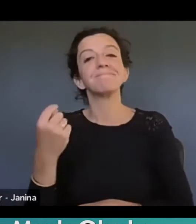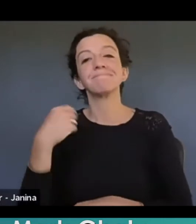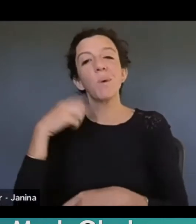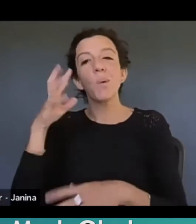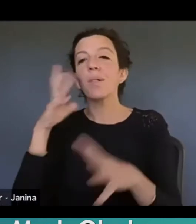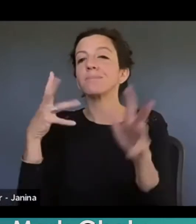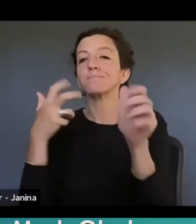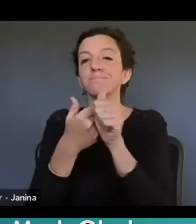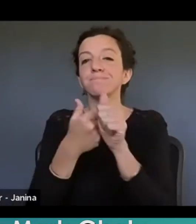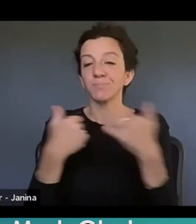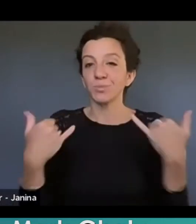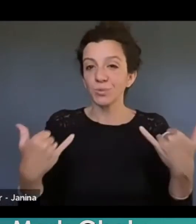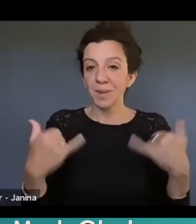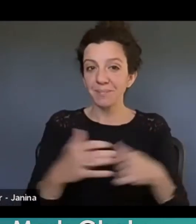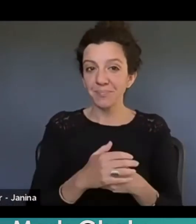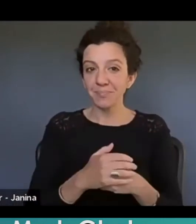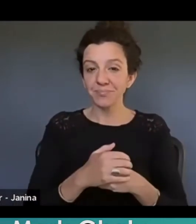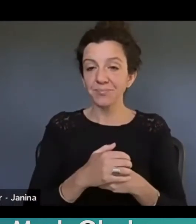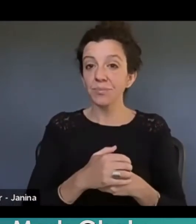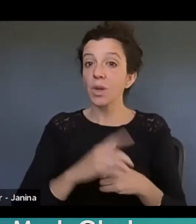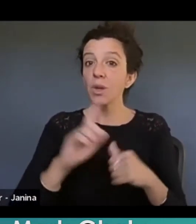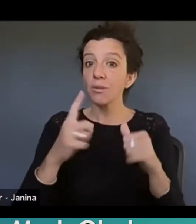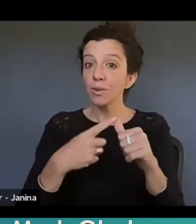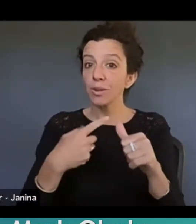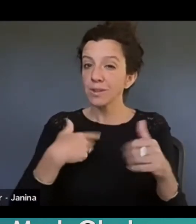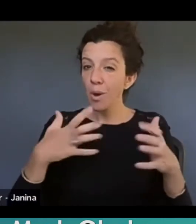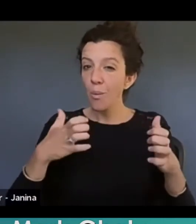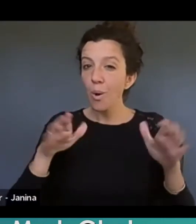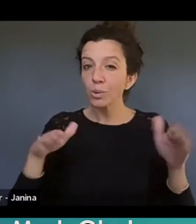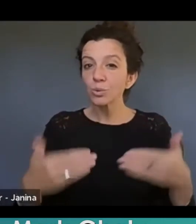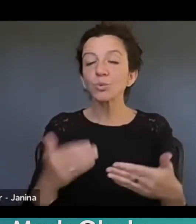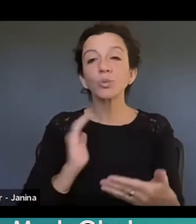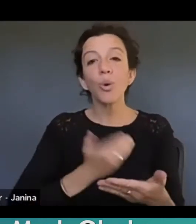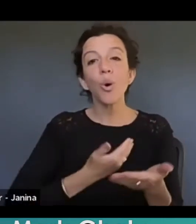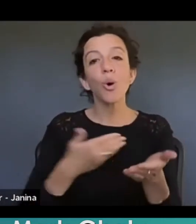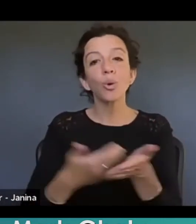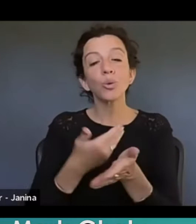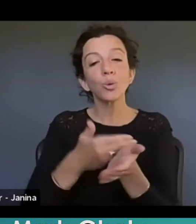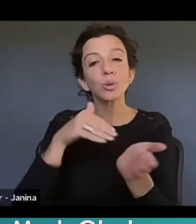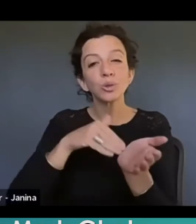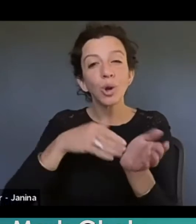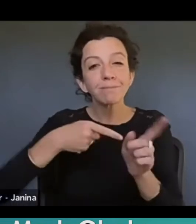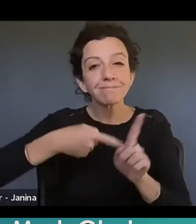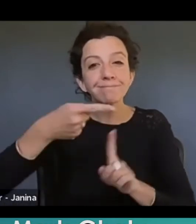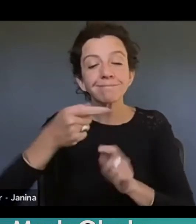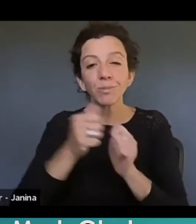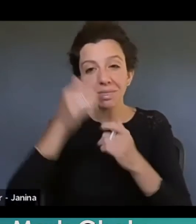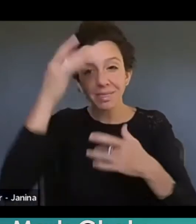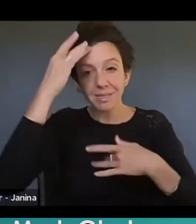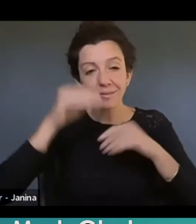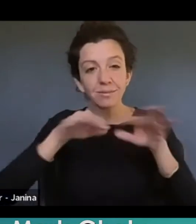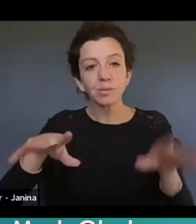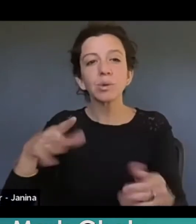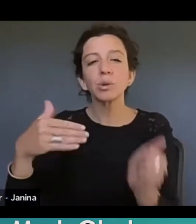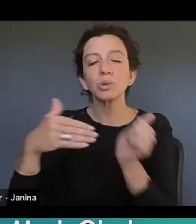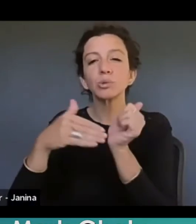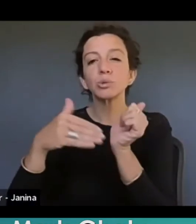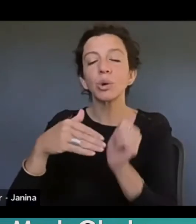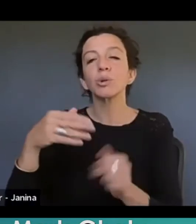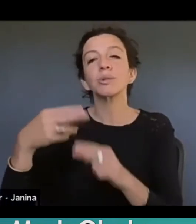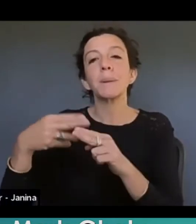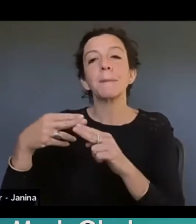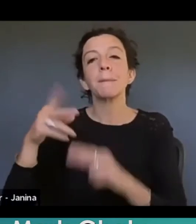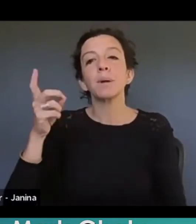begin by introducing our new state epidemiologist, Dr. Erica Pon, who's going to come up and talk to you a little